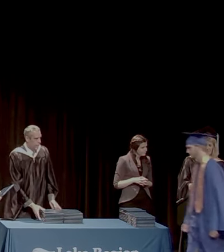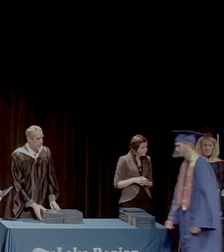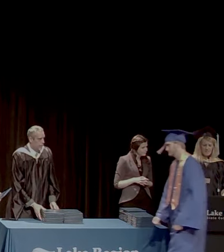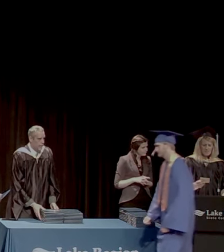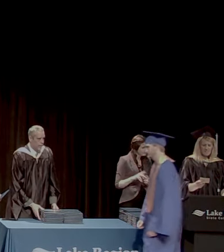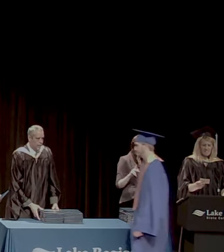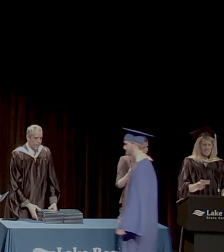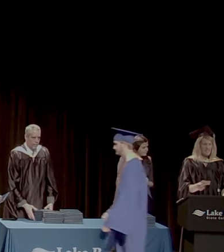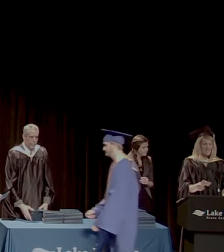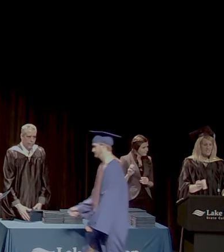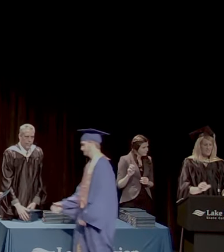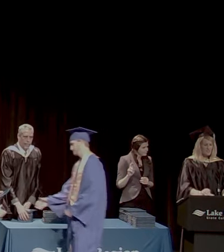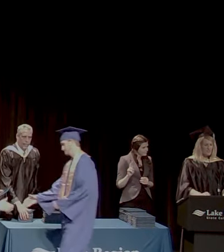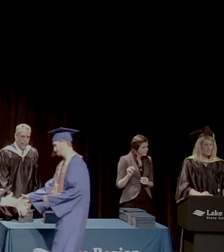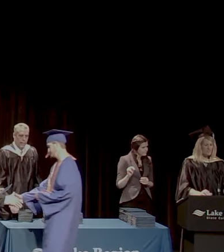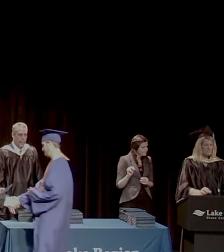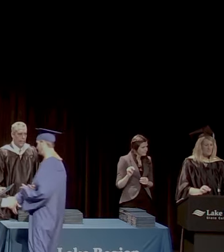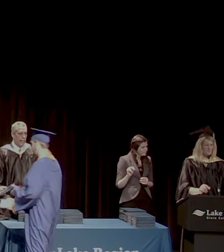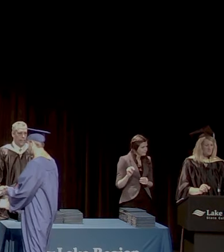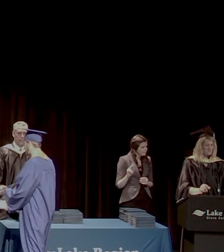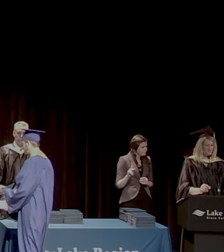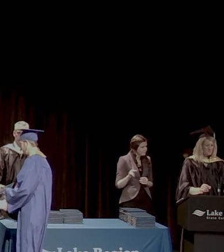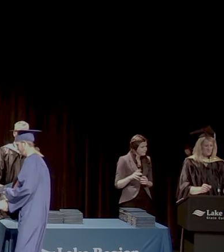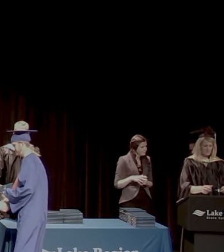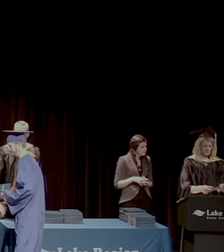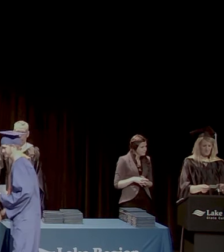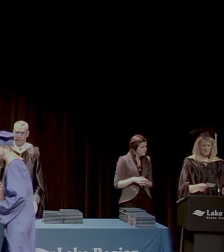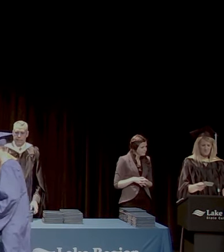Kevin Crum, Associate in Science, Liberal Arts.